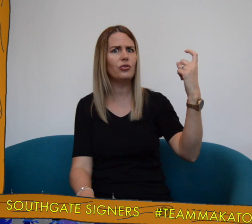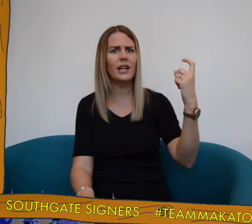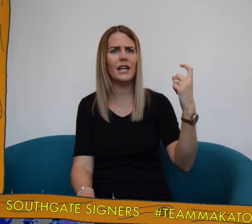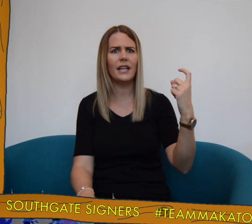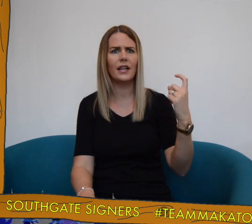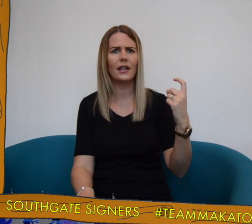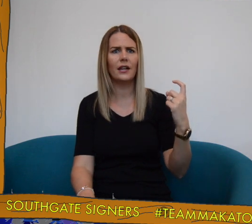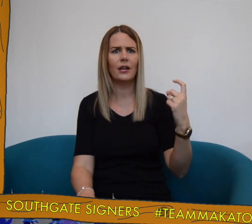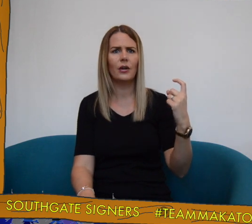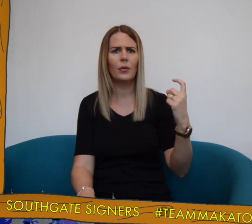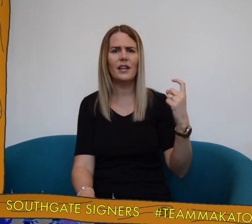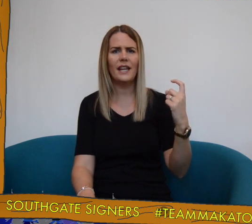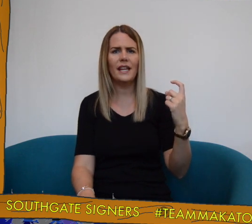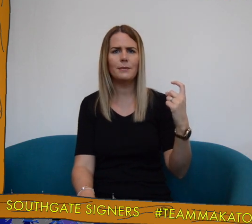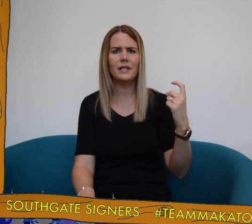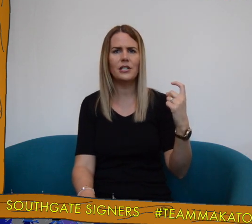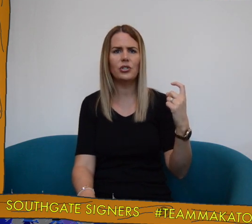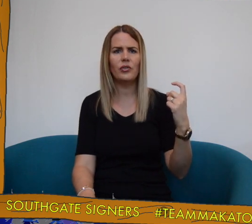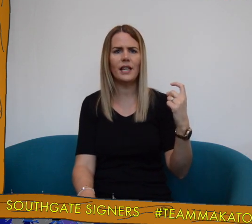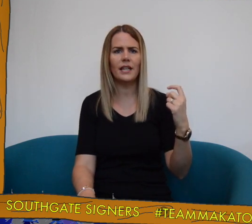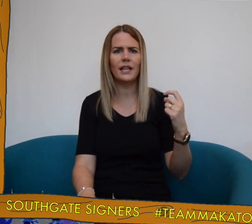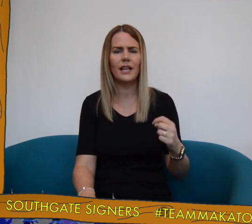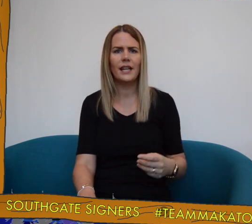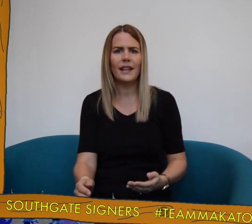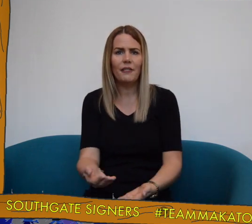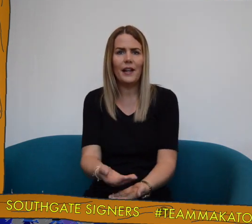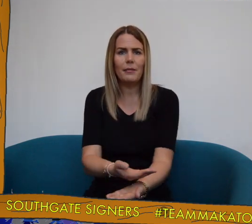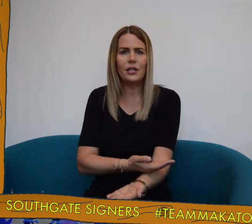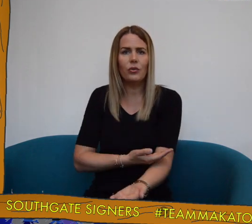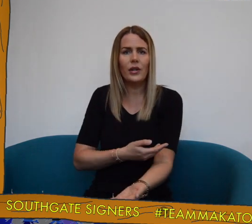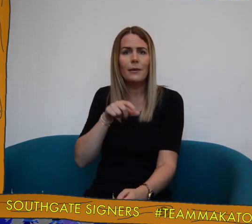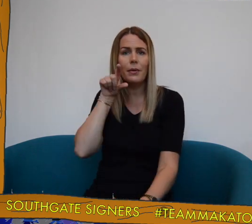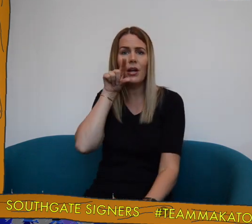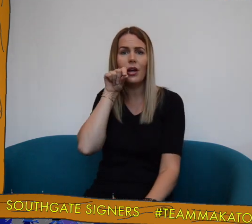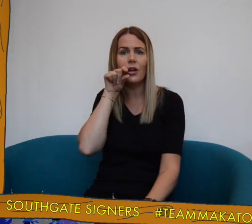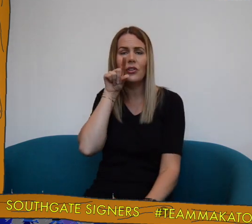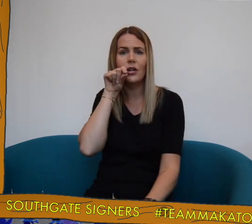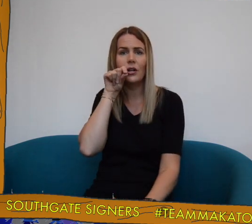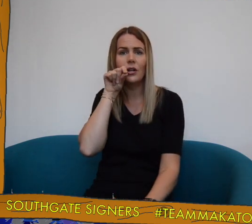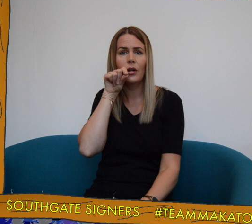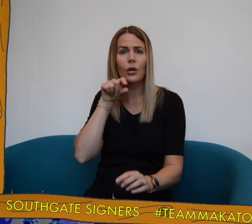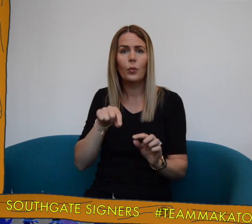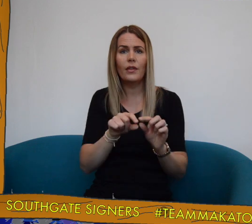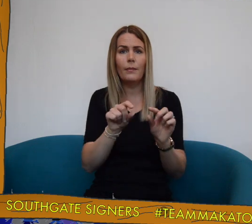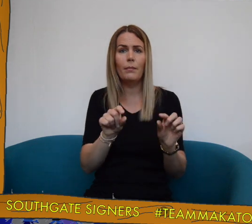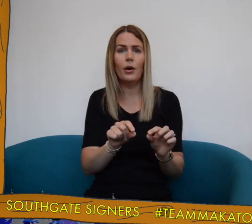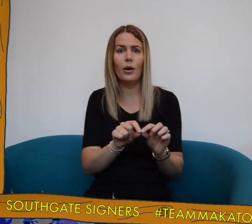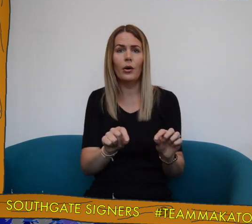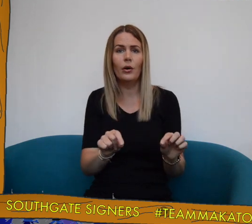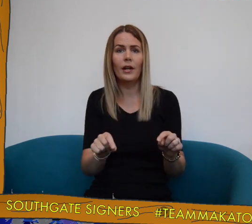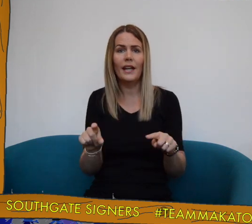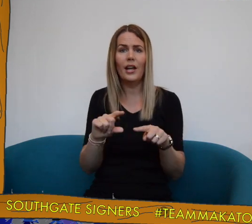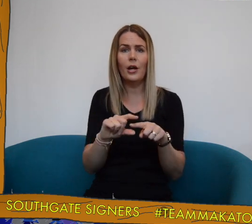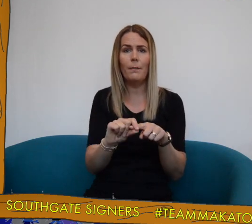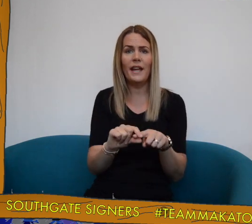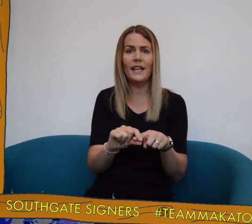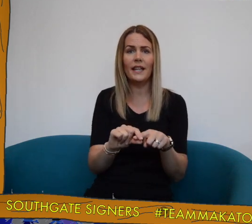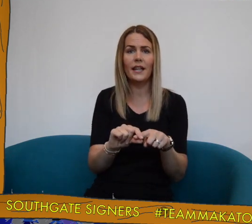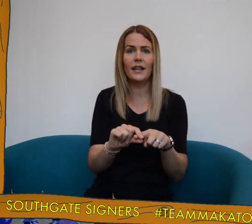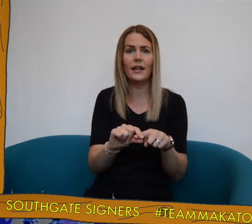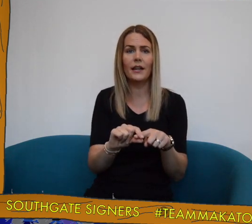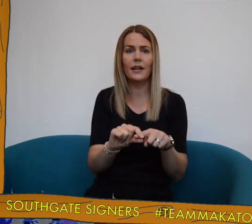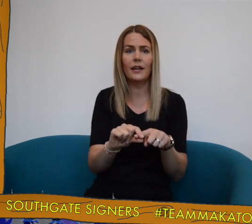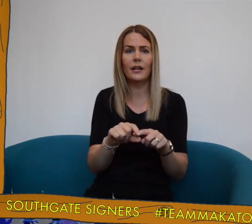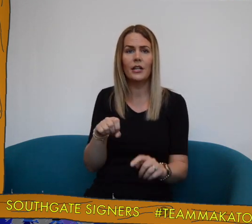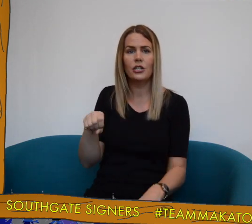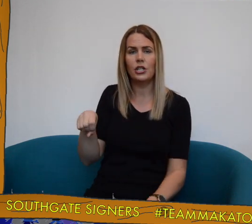out of a tree with an ear-splitting shriek they flapped a green bird with the bow in her beak.